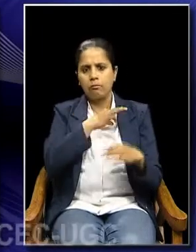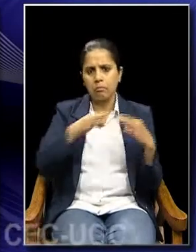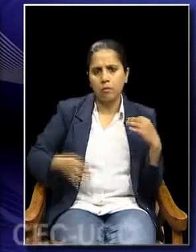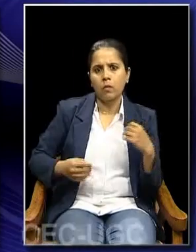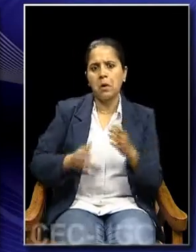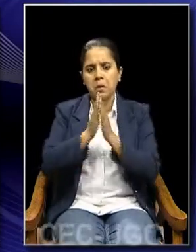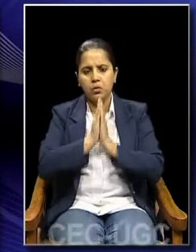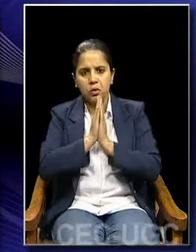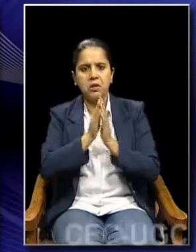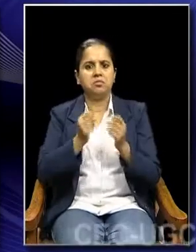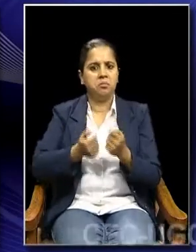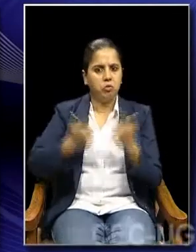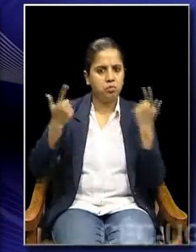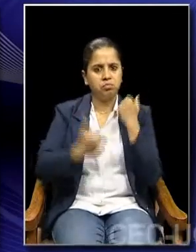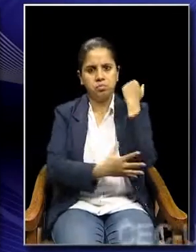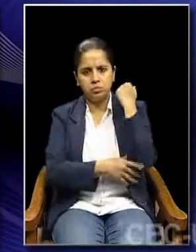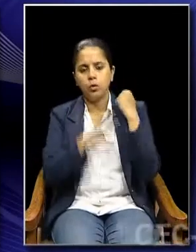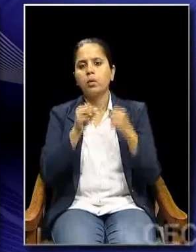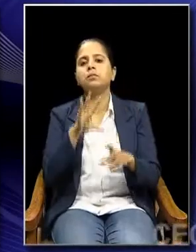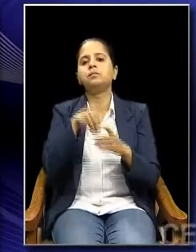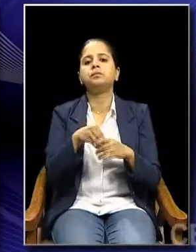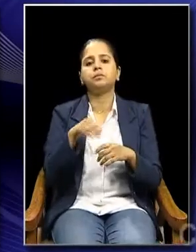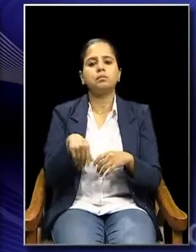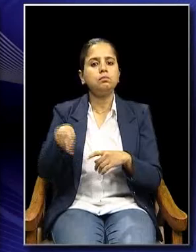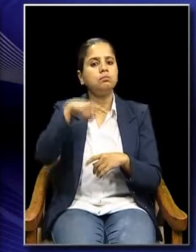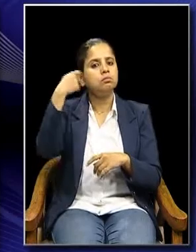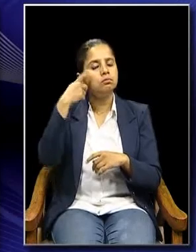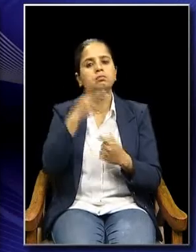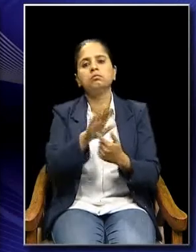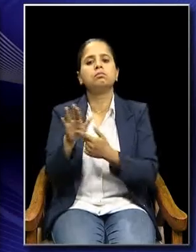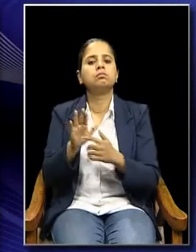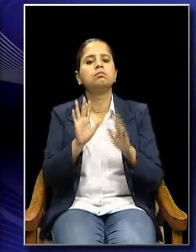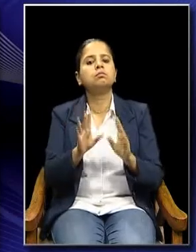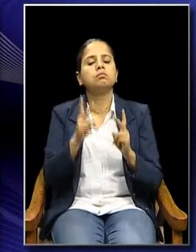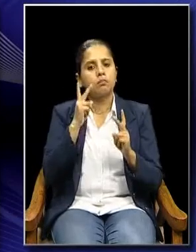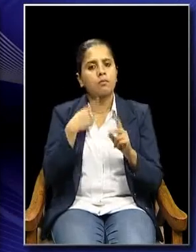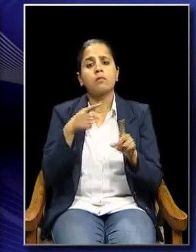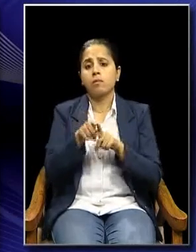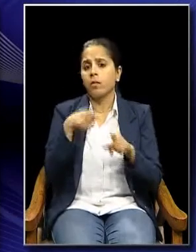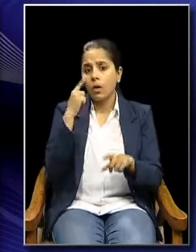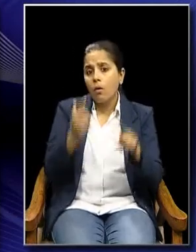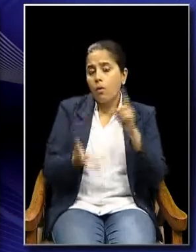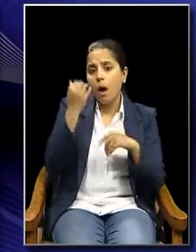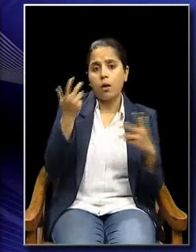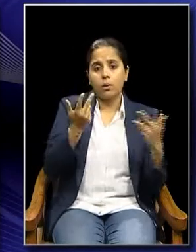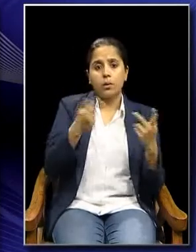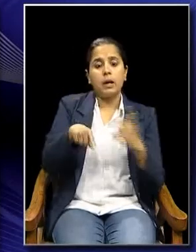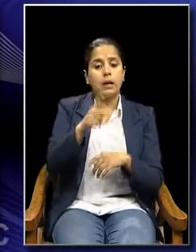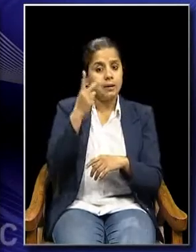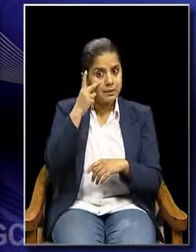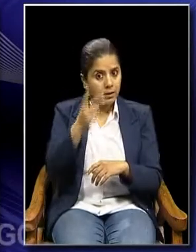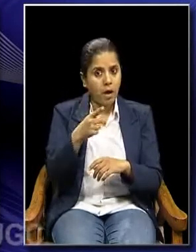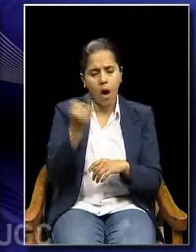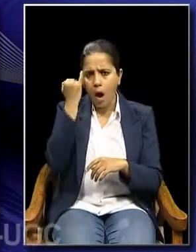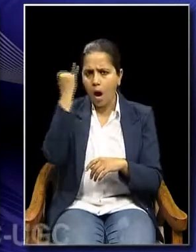and creed they were being reflected in the cinema. And we also find the